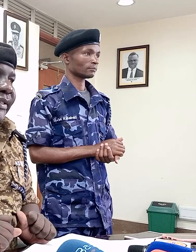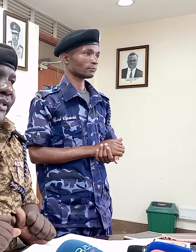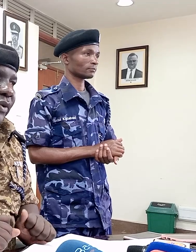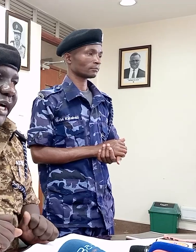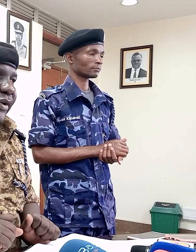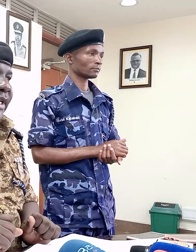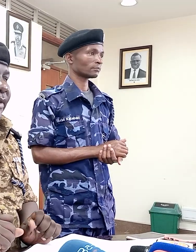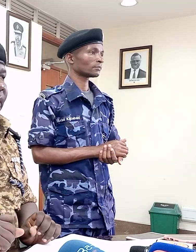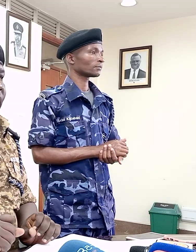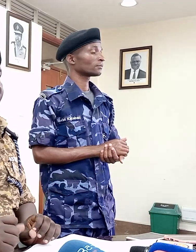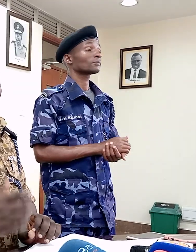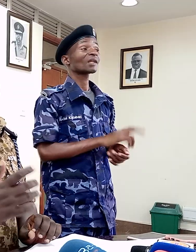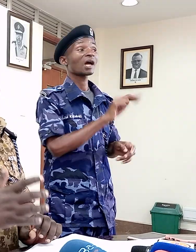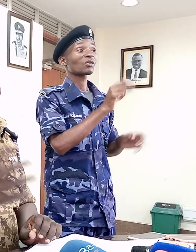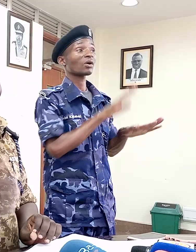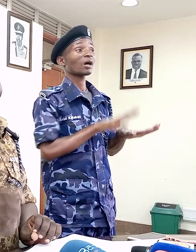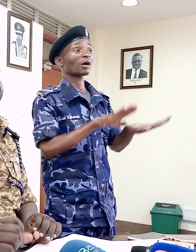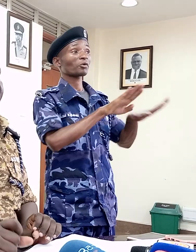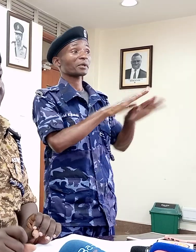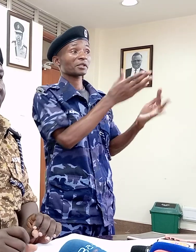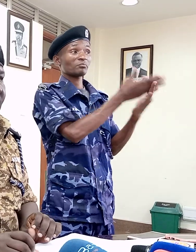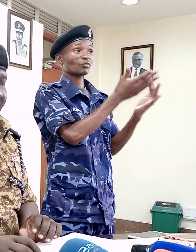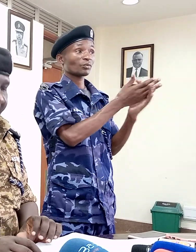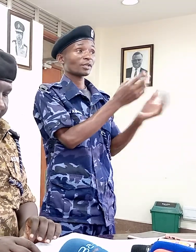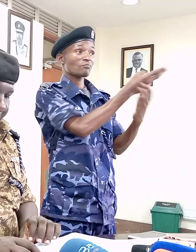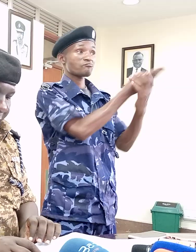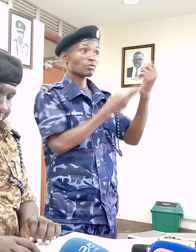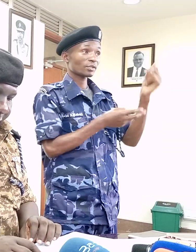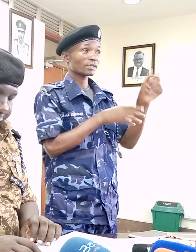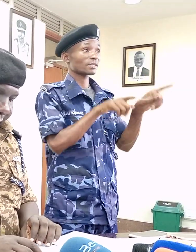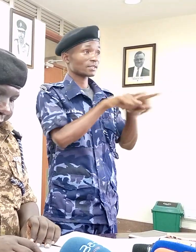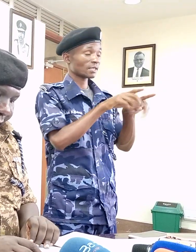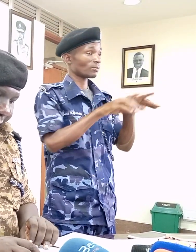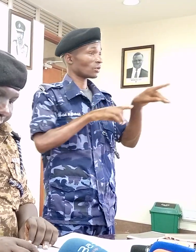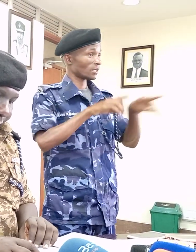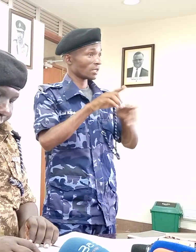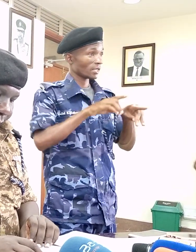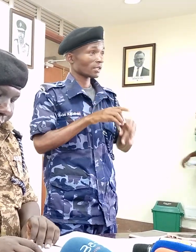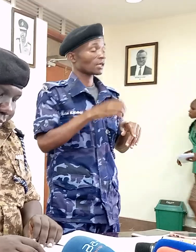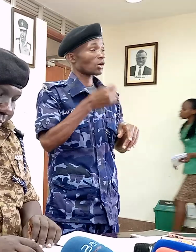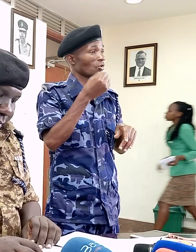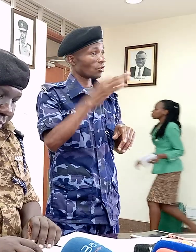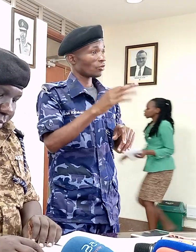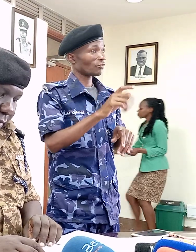there was no agreement between him and the director of TFS.